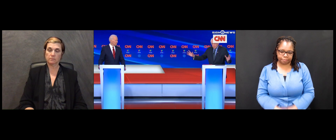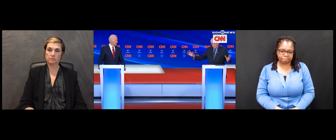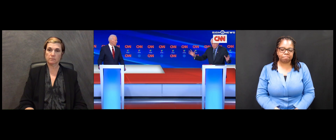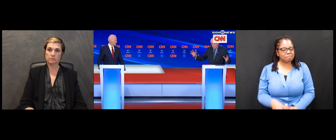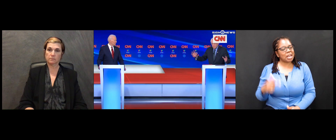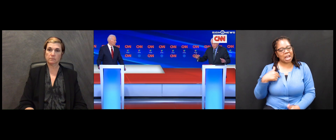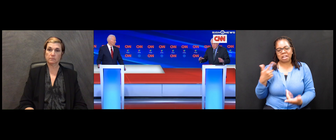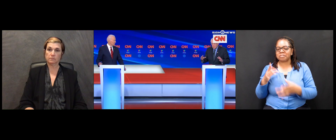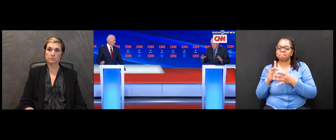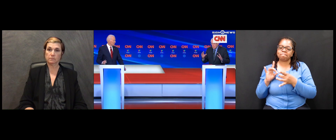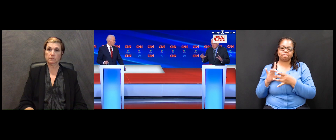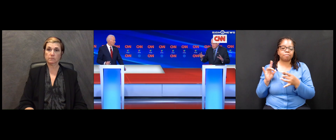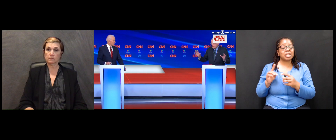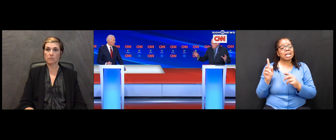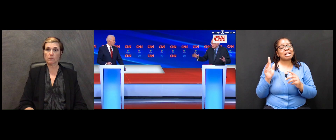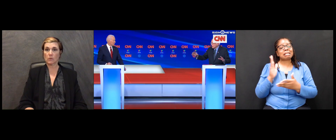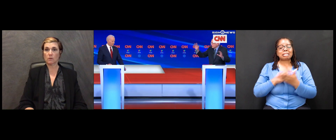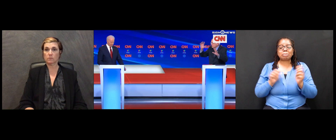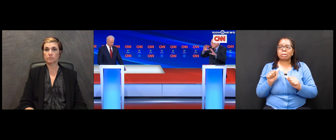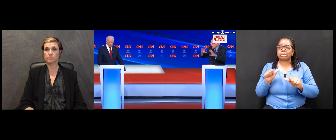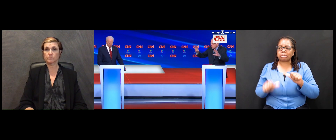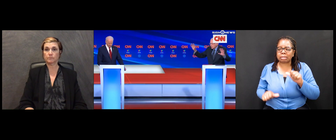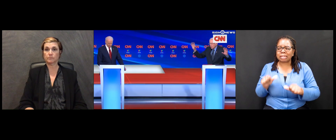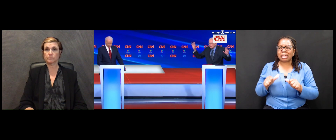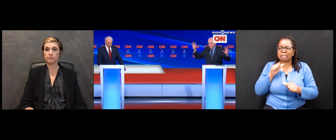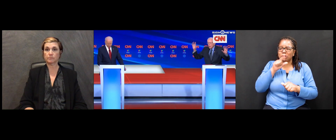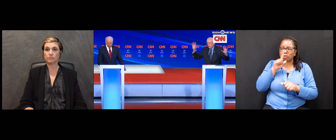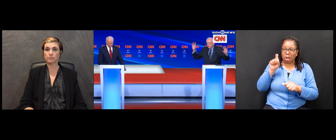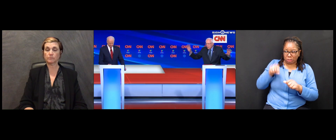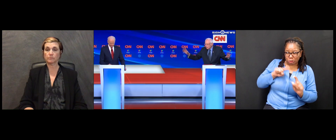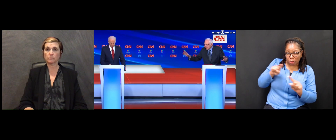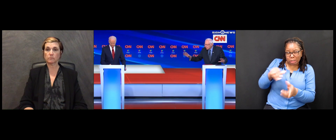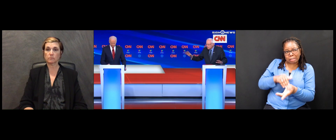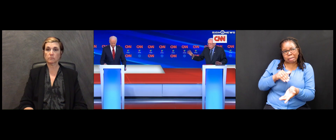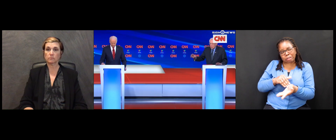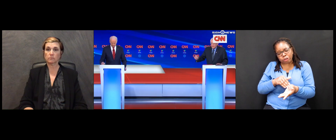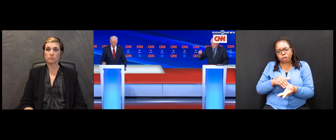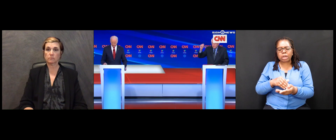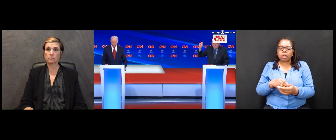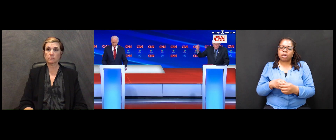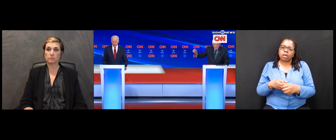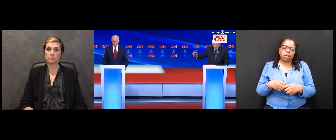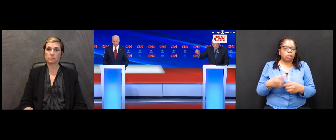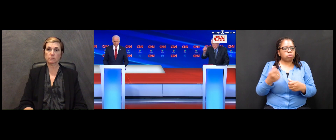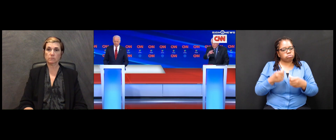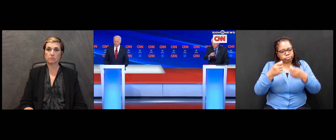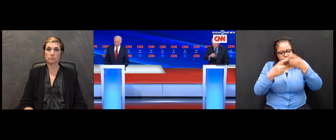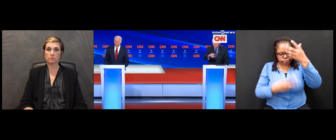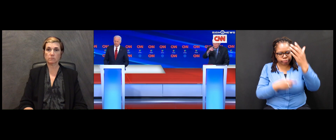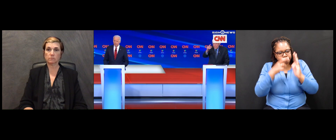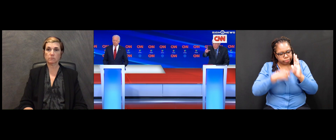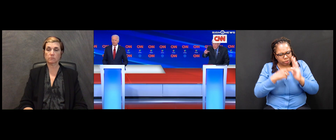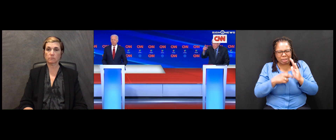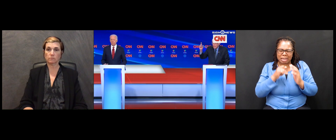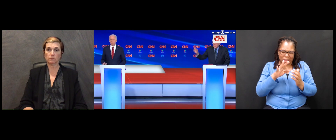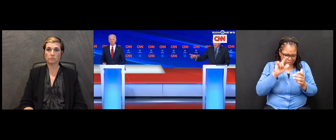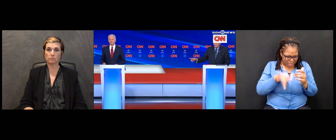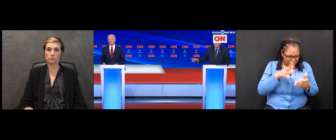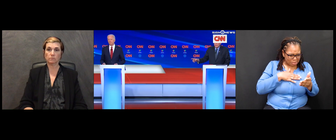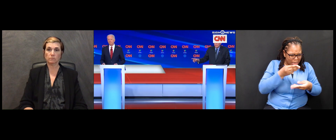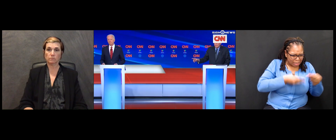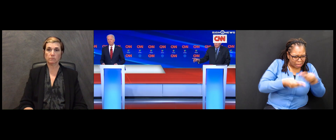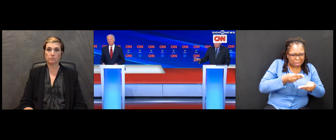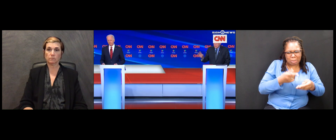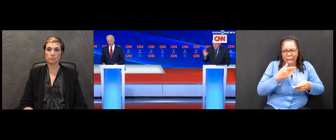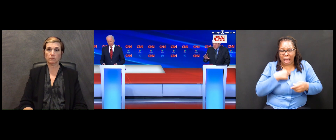said earlier, there are people who hesitate to go to the doctor. You're going to have a maze of regulations. Well, if this is my income, if that's my income, can I get it? Can I not